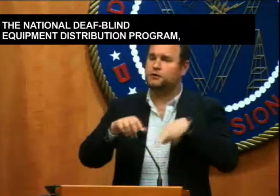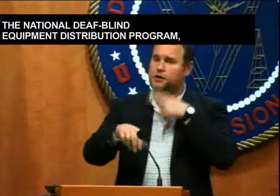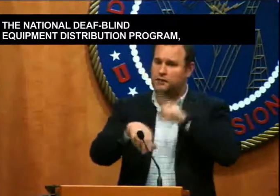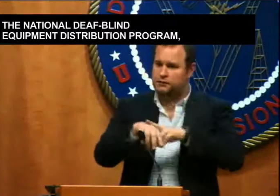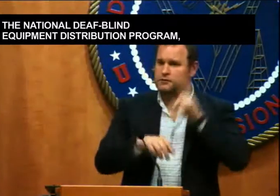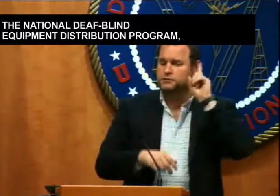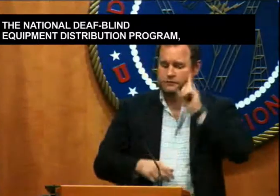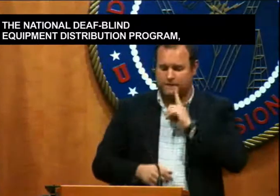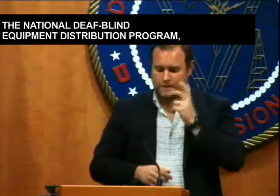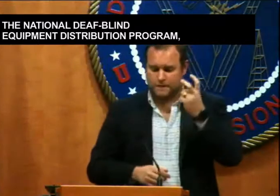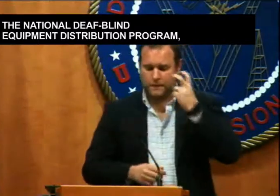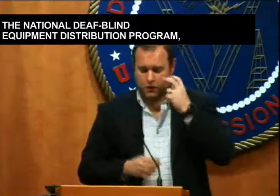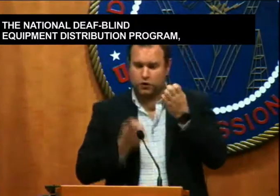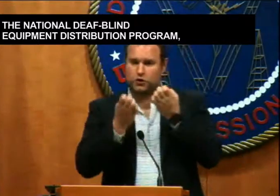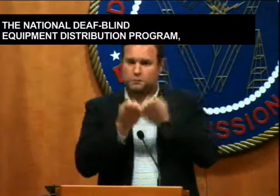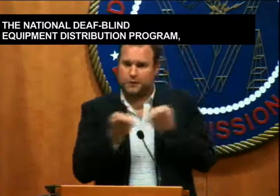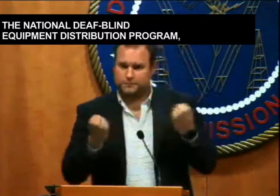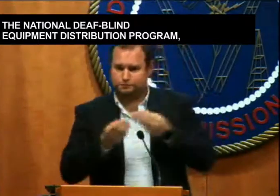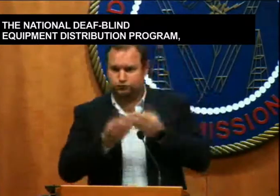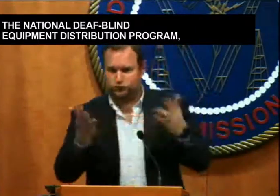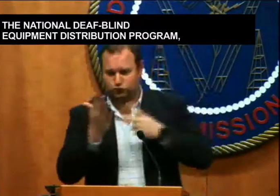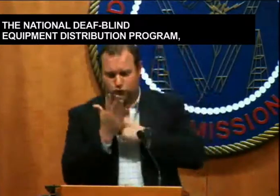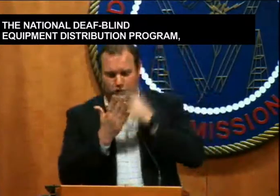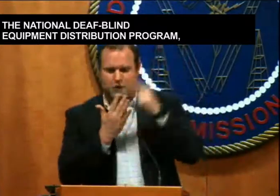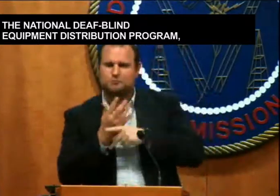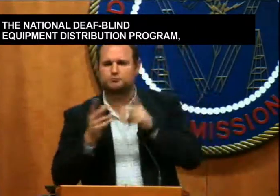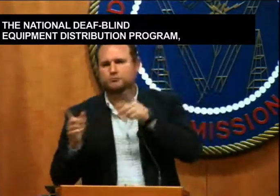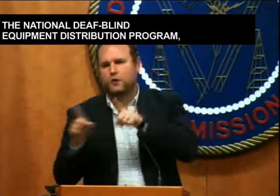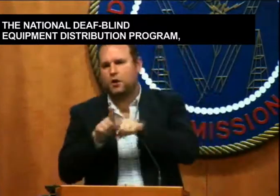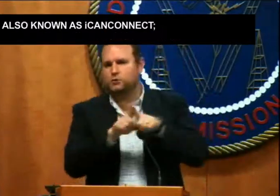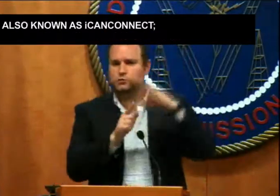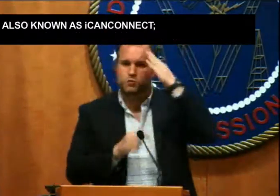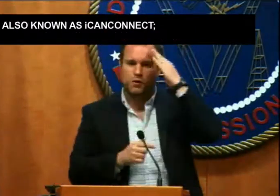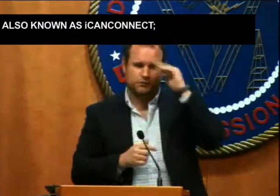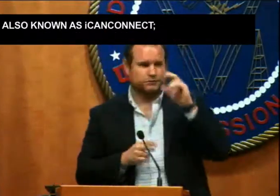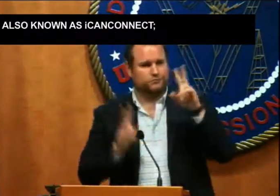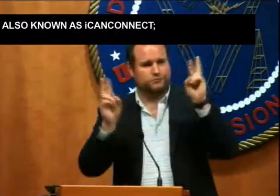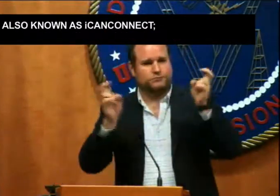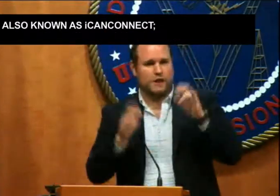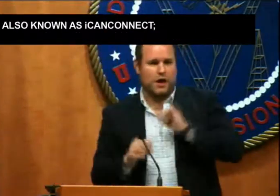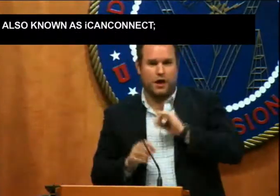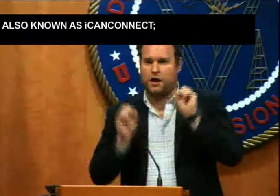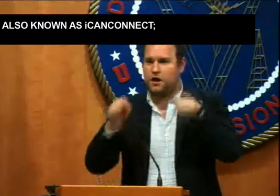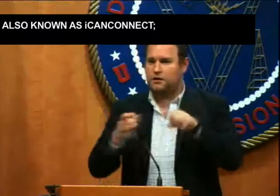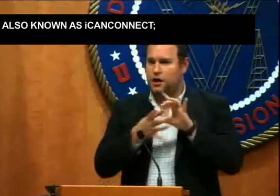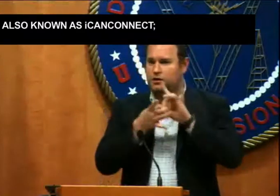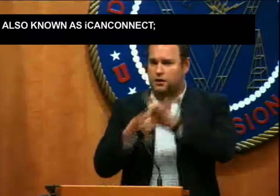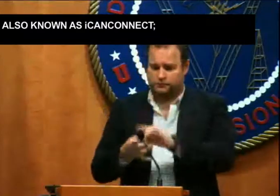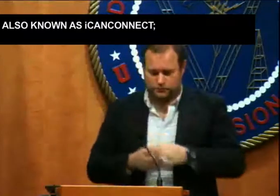the National Deafblind Equipment Distribution Program, also known as ICANN Connect,